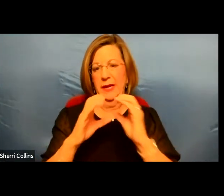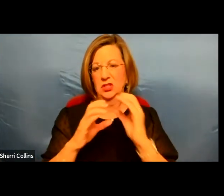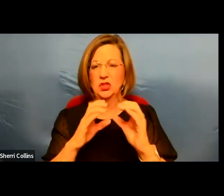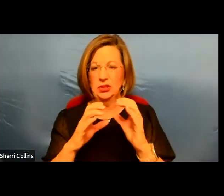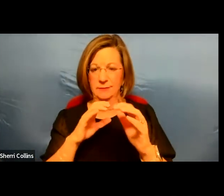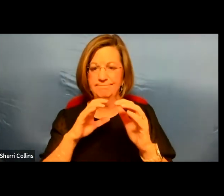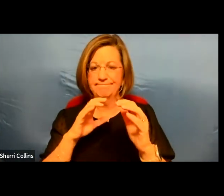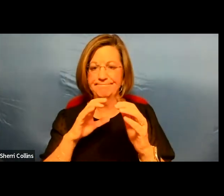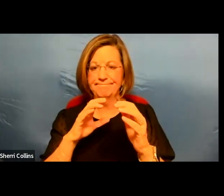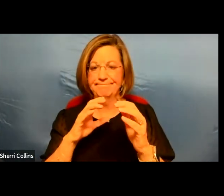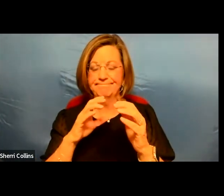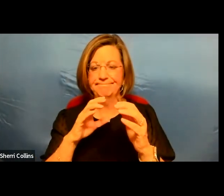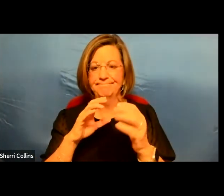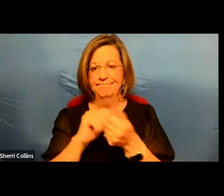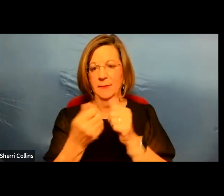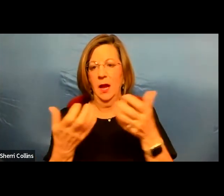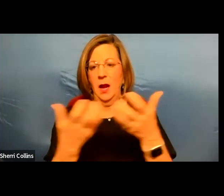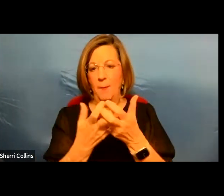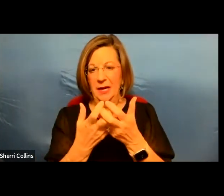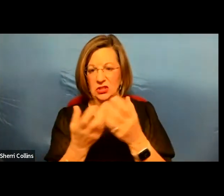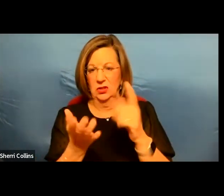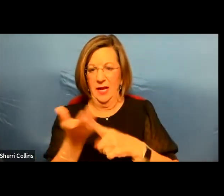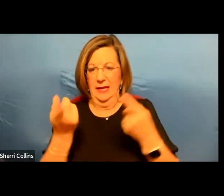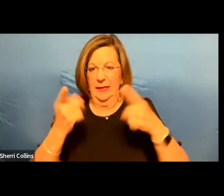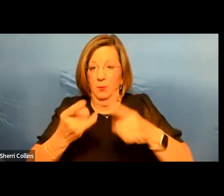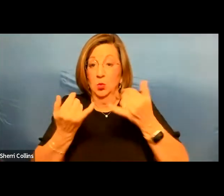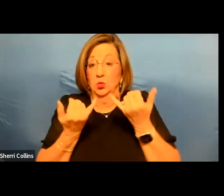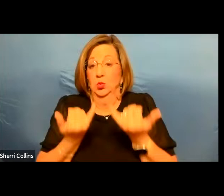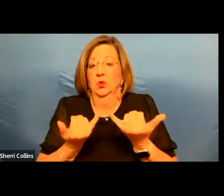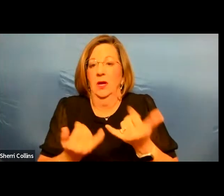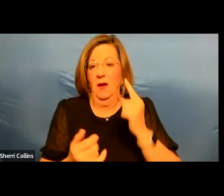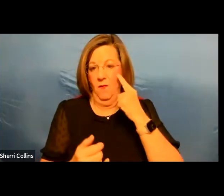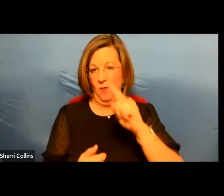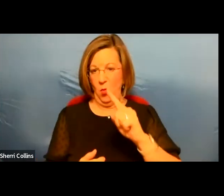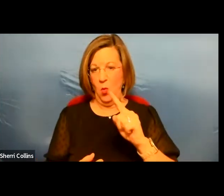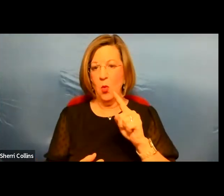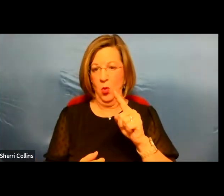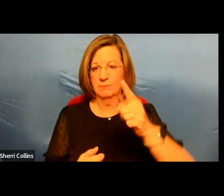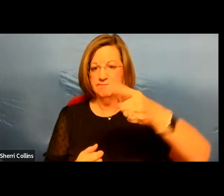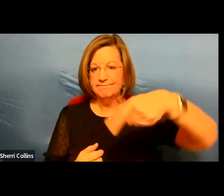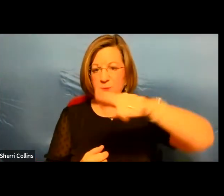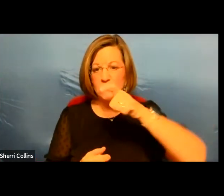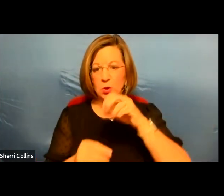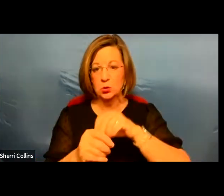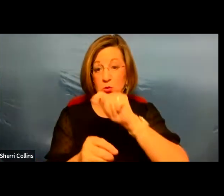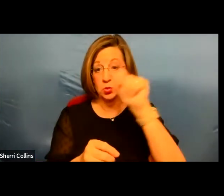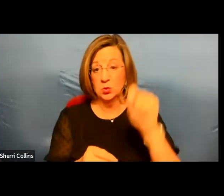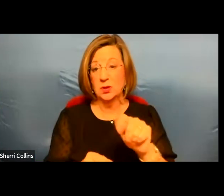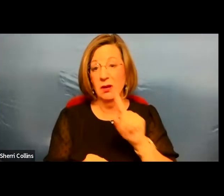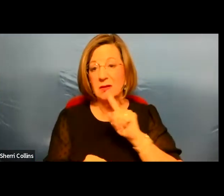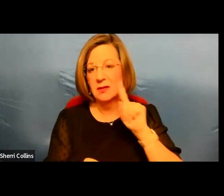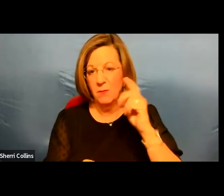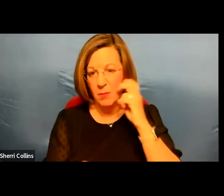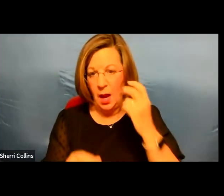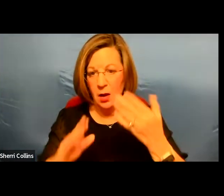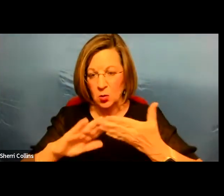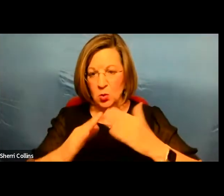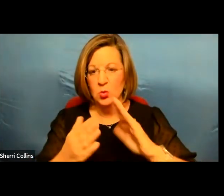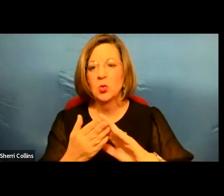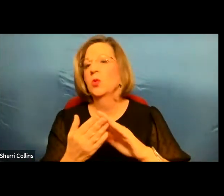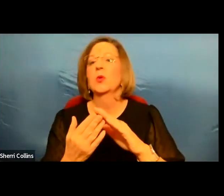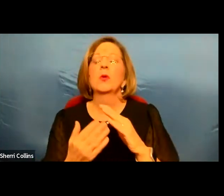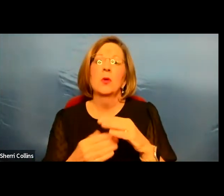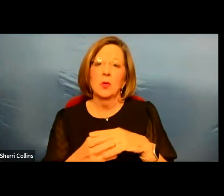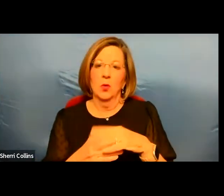Another thing I wanted to mention about communication accommodations that came up today for those who are